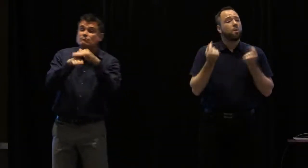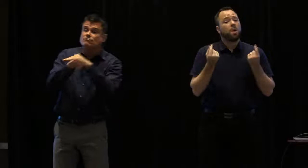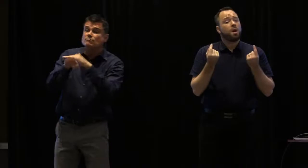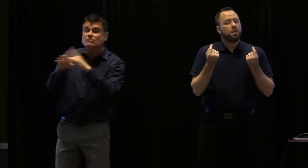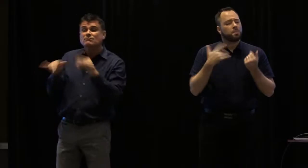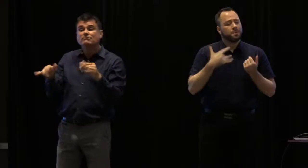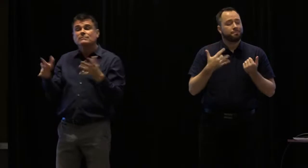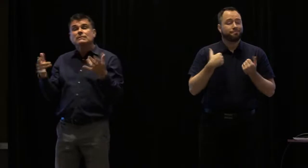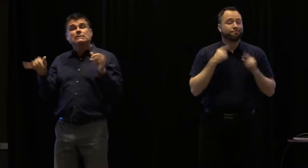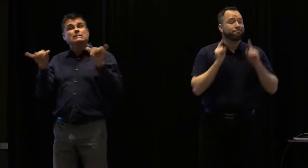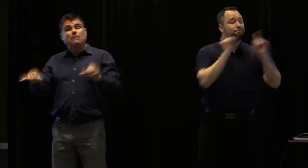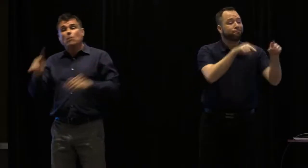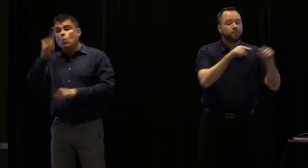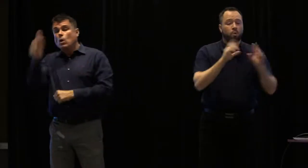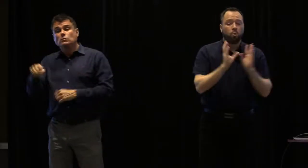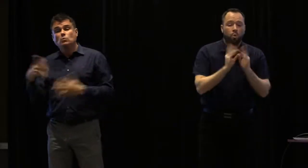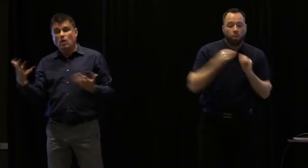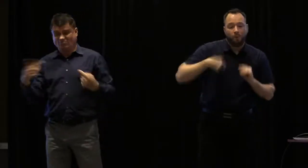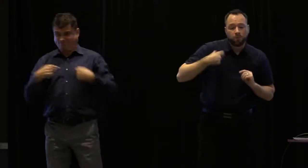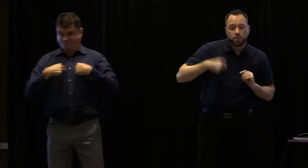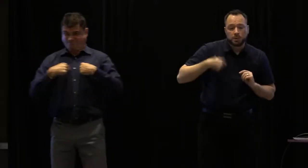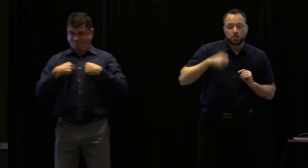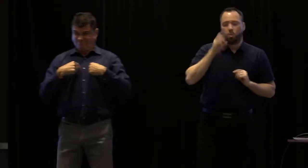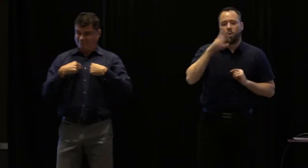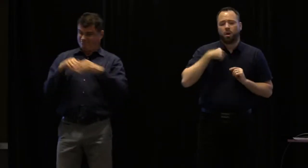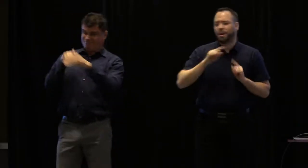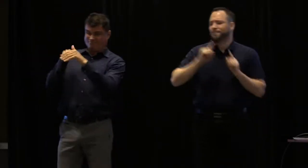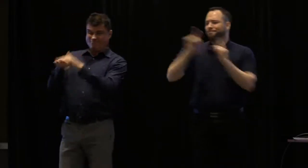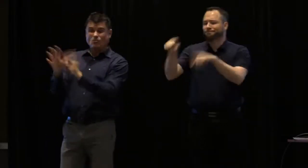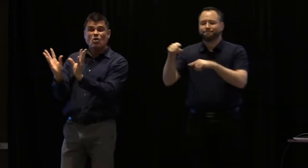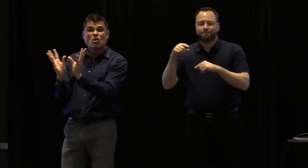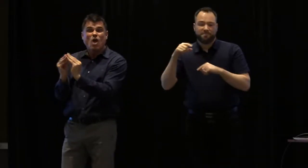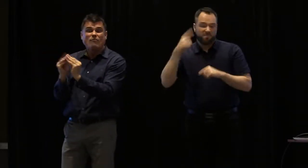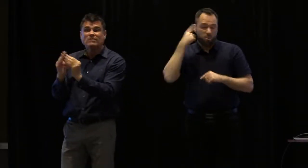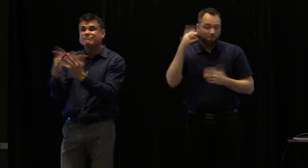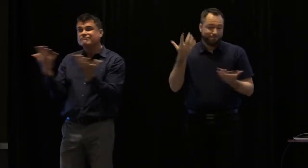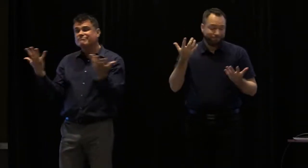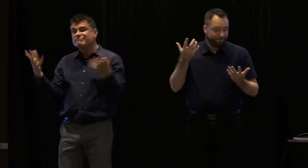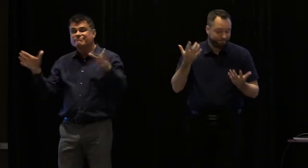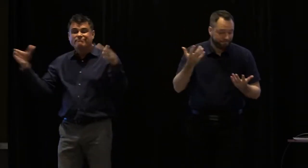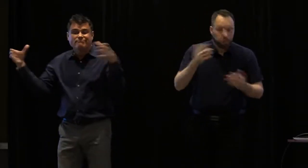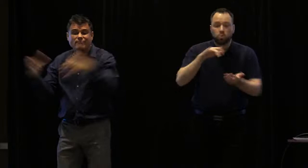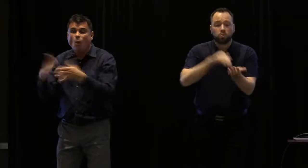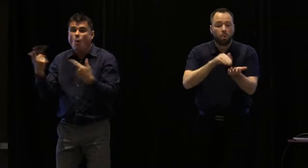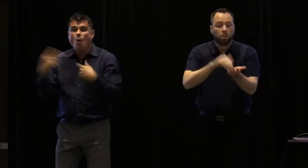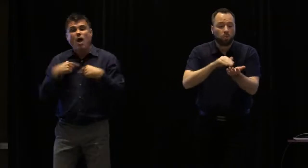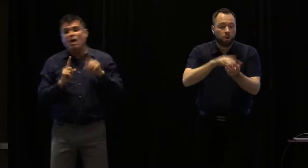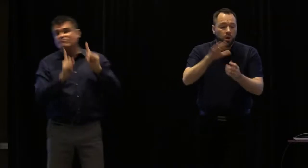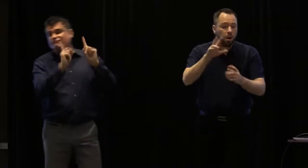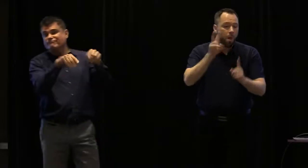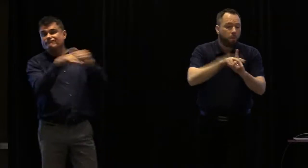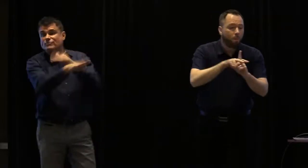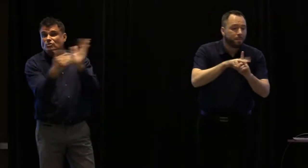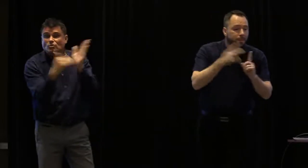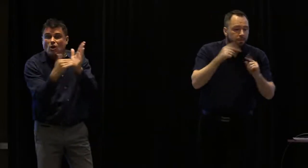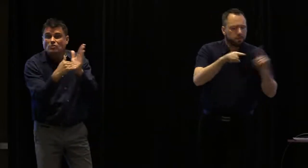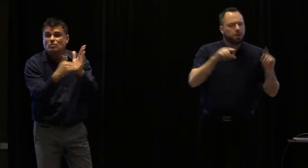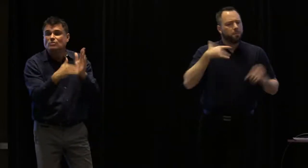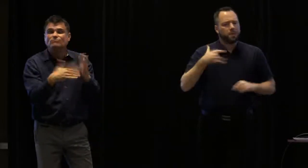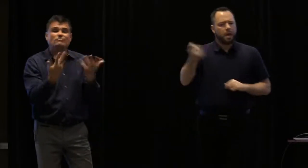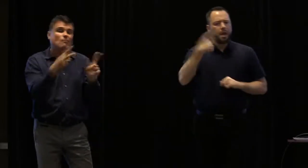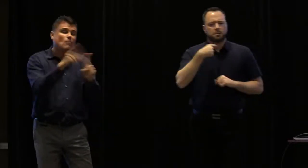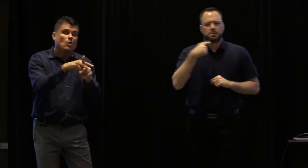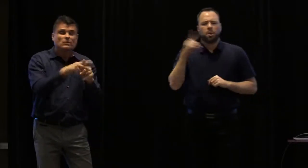Going to various events, I see the same question asked again and again, whether I'm going to a conference, a meeting, a